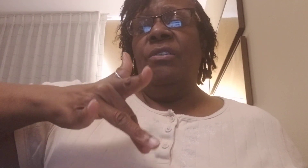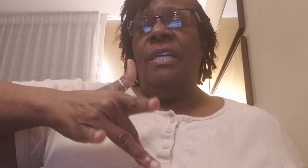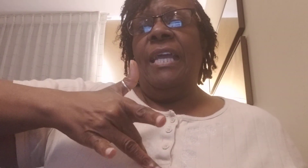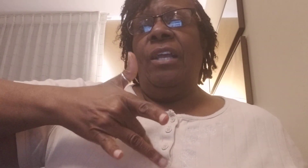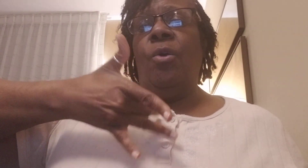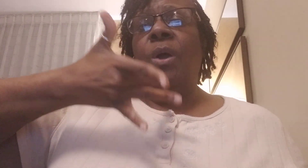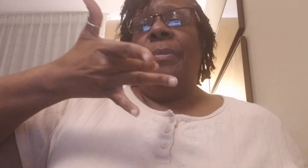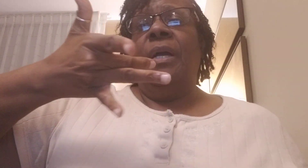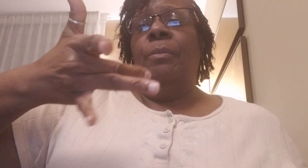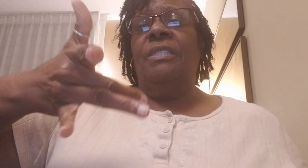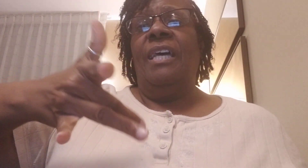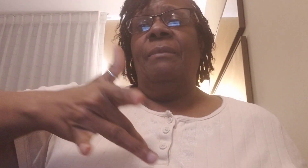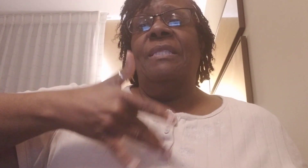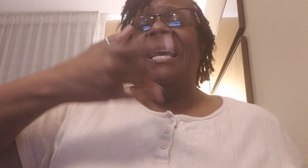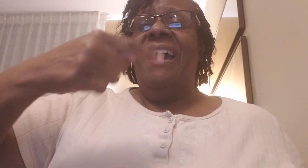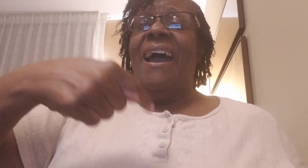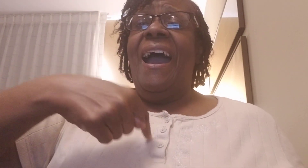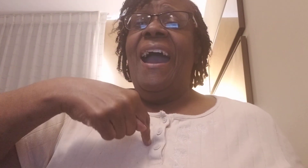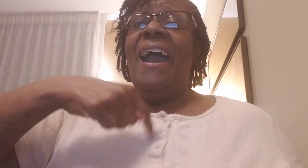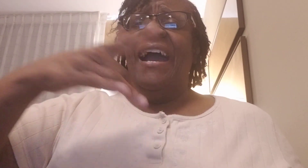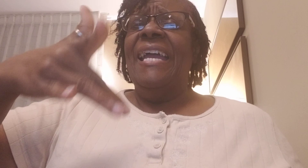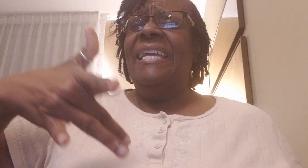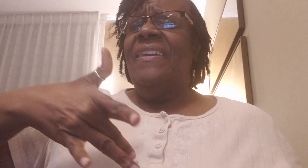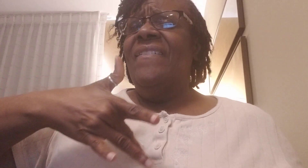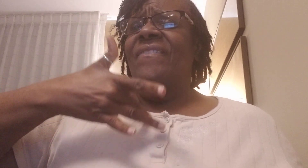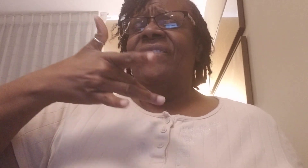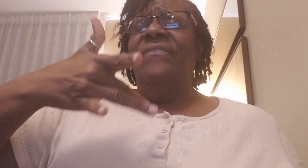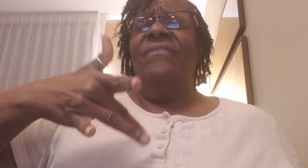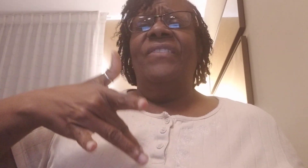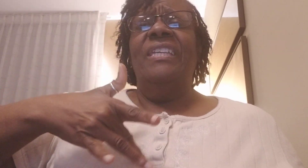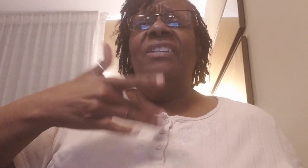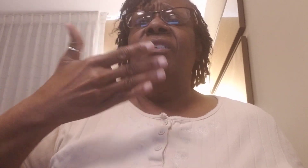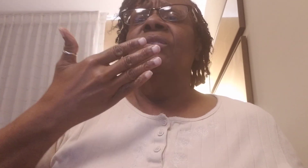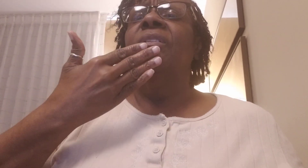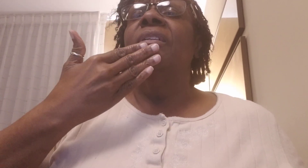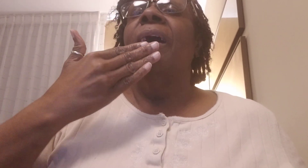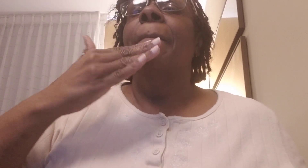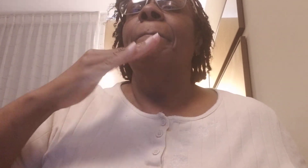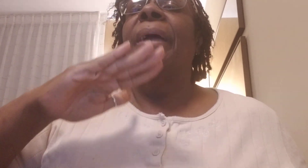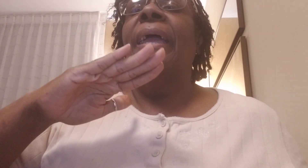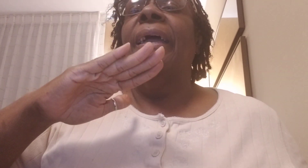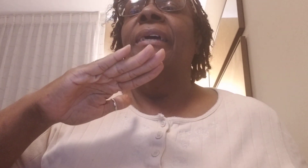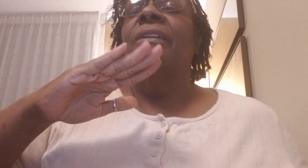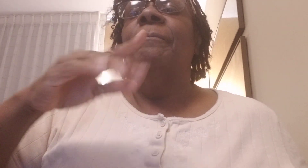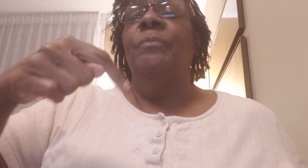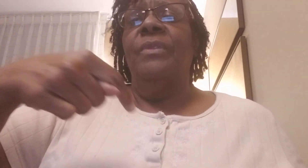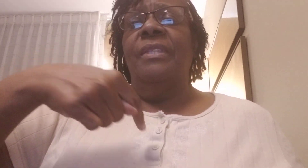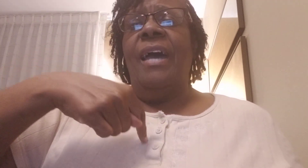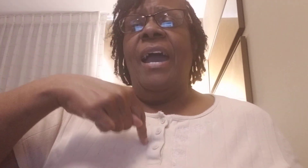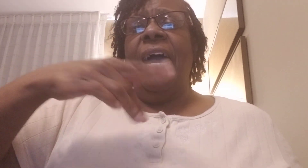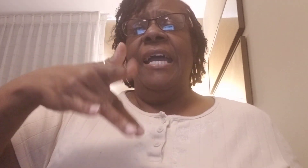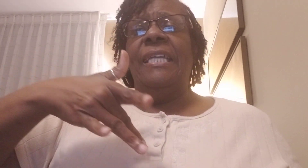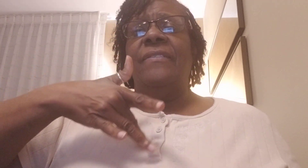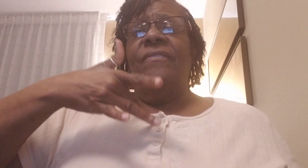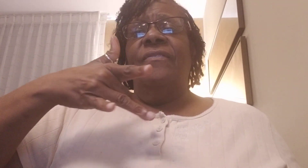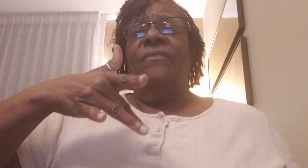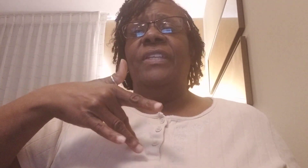and go up a couple times. I feel bad. I